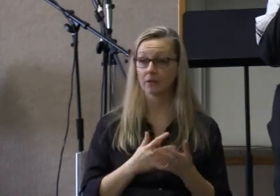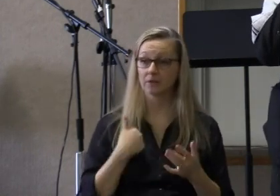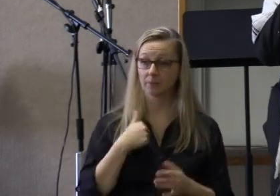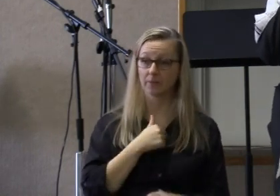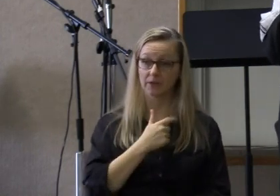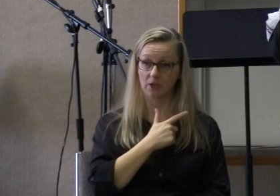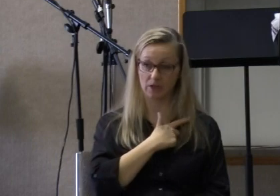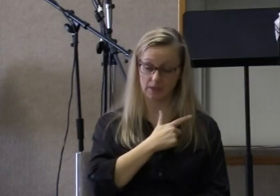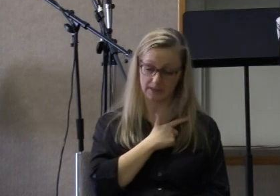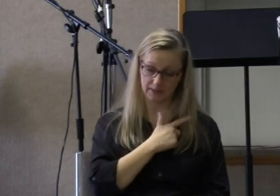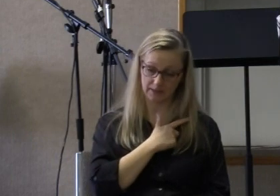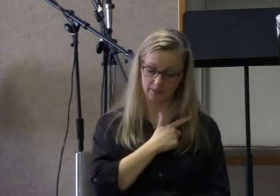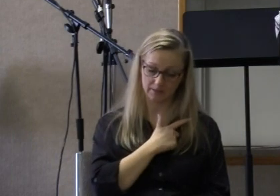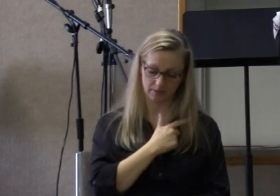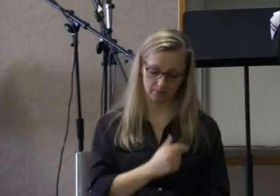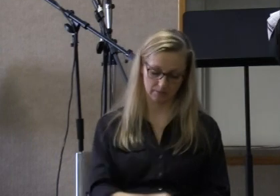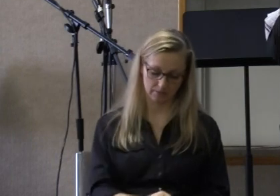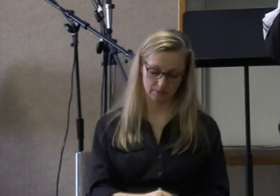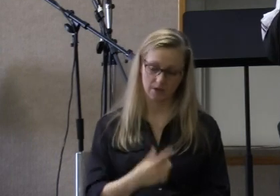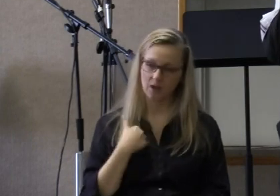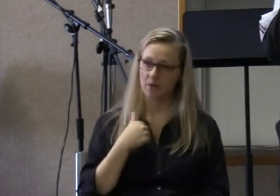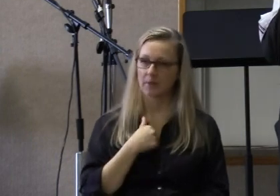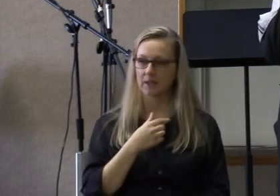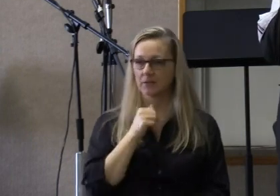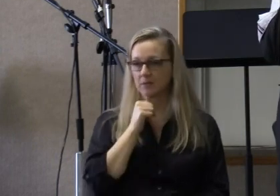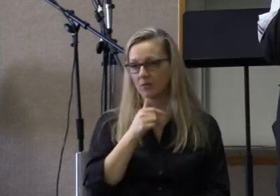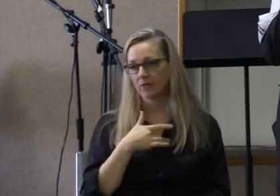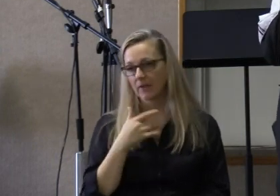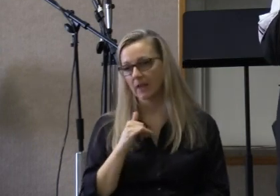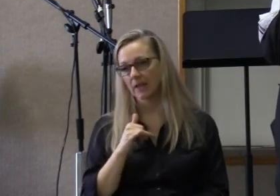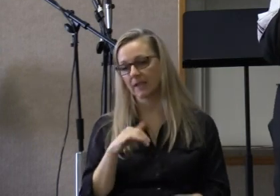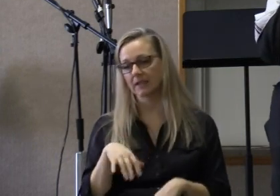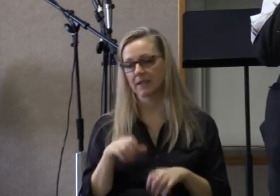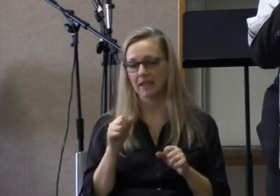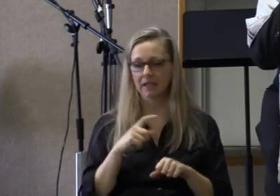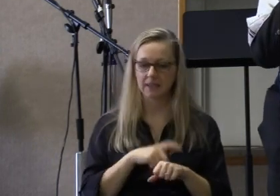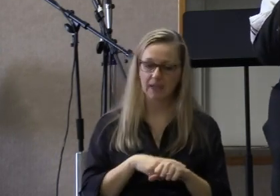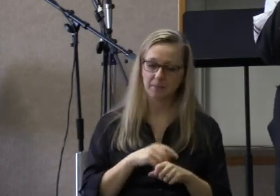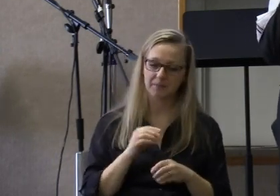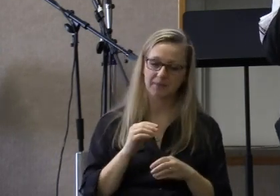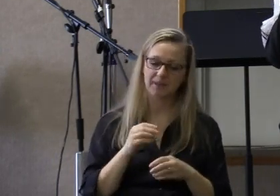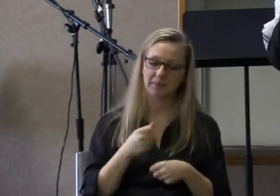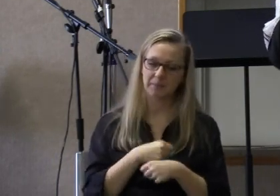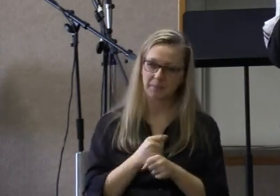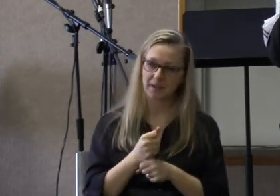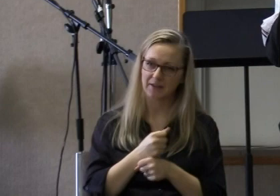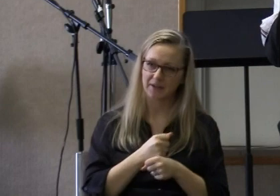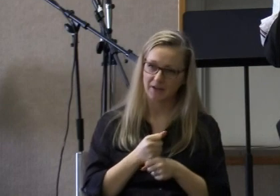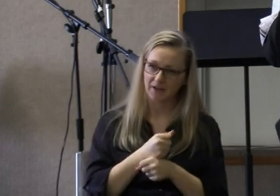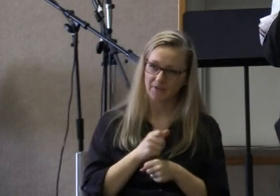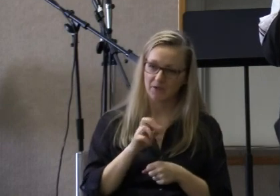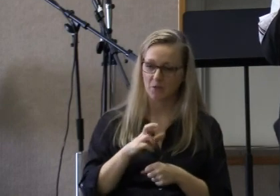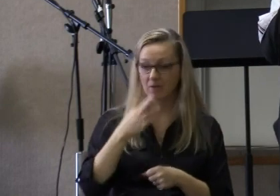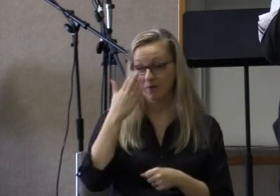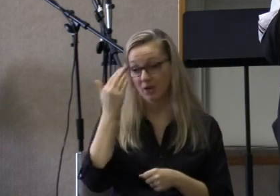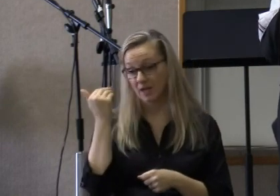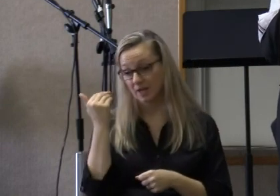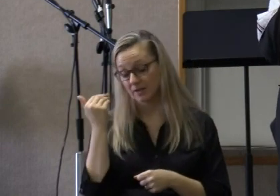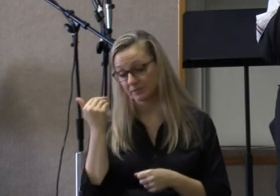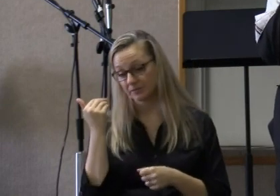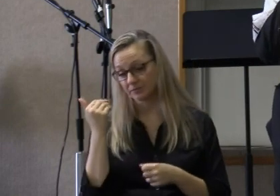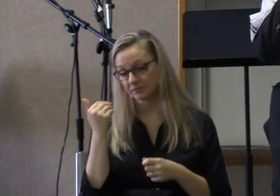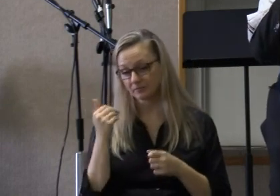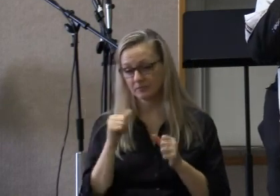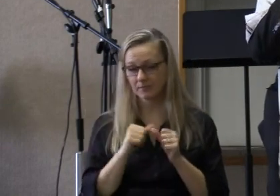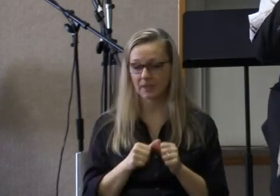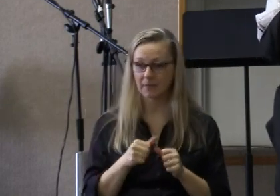That's how I found this out. We don't feel like taking the time to fix up the coffee, or out of forgetfulness, we keep